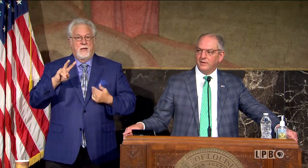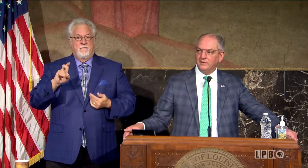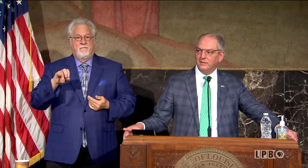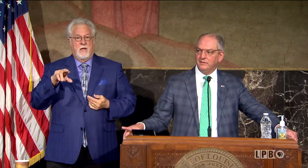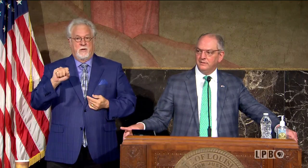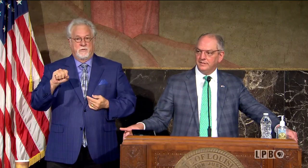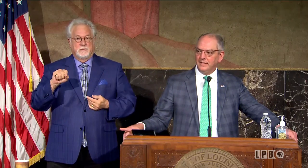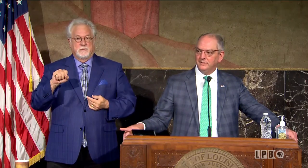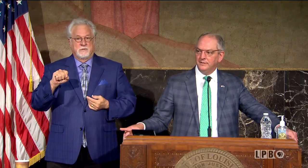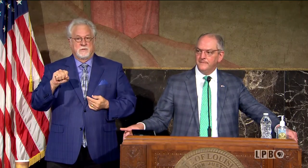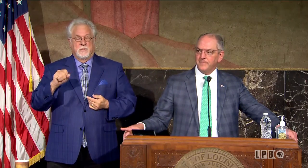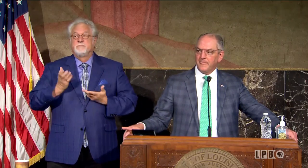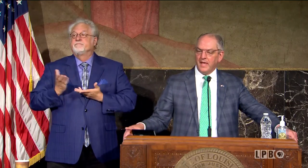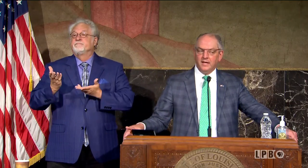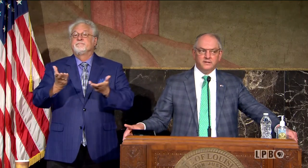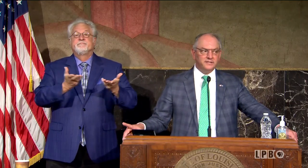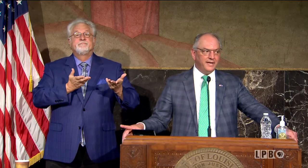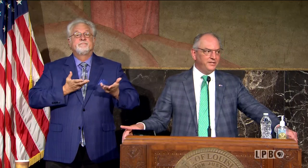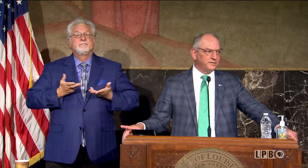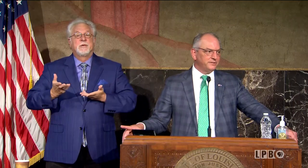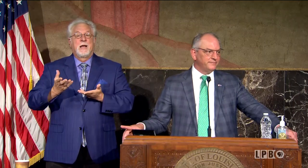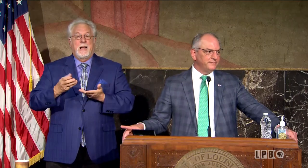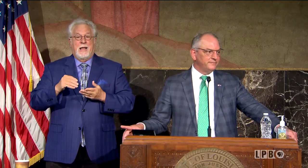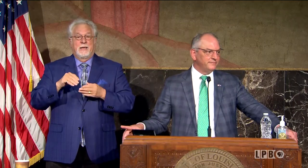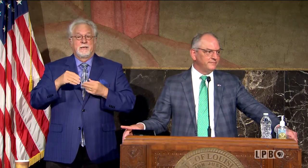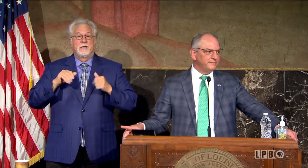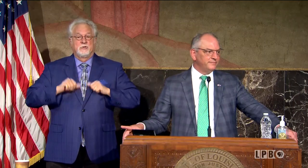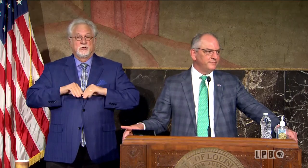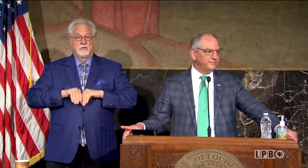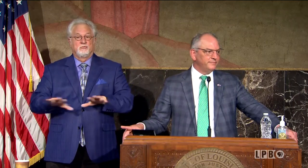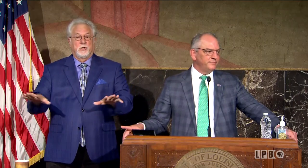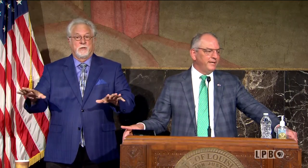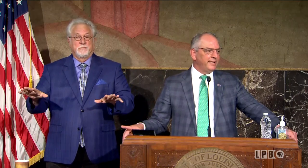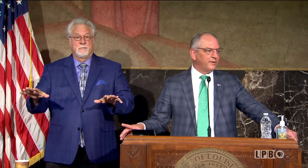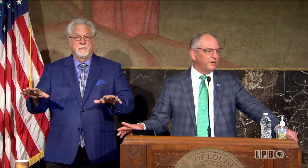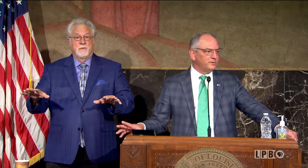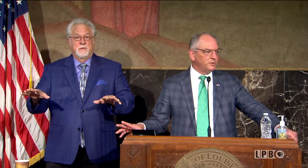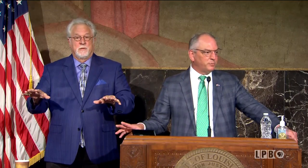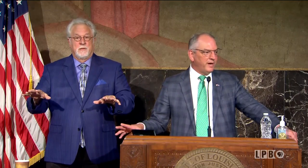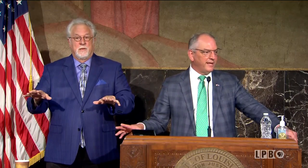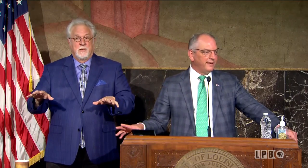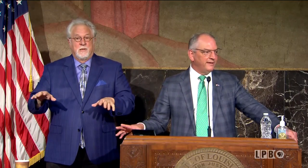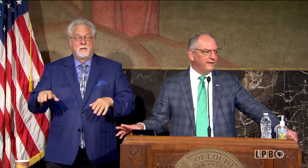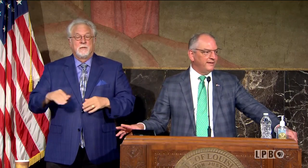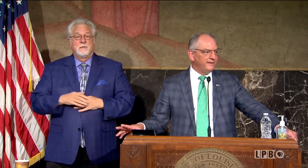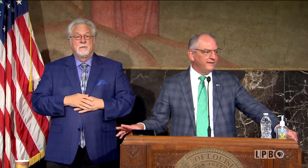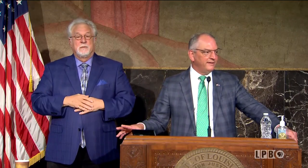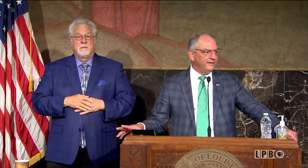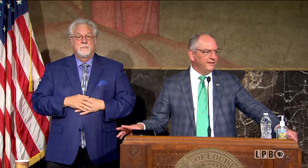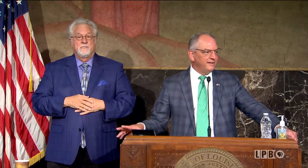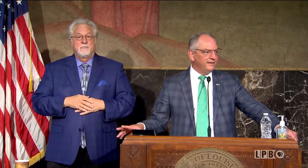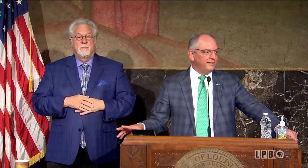virus, carrying the disease, and contagious, meaning they're also spreading it.